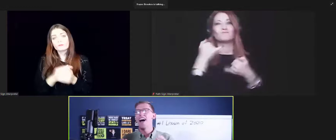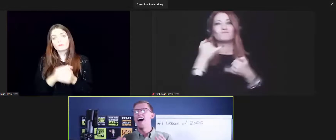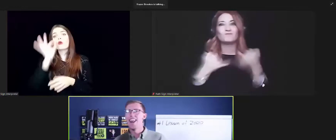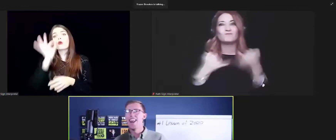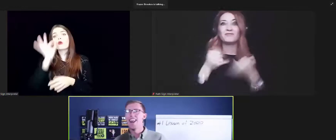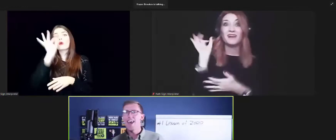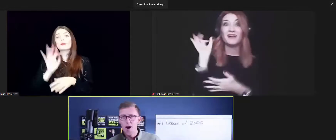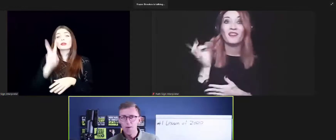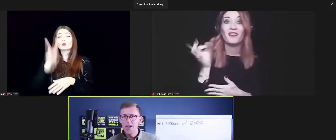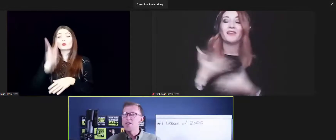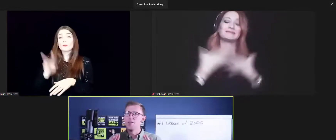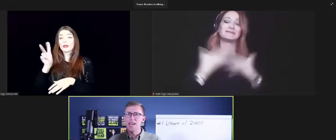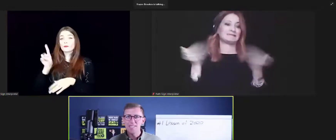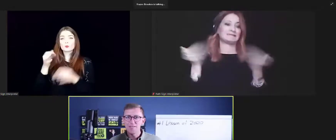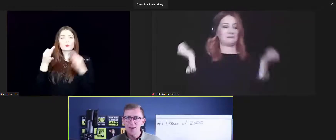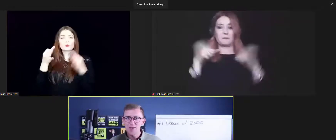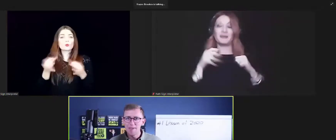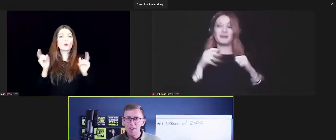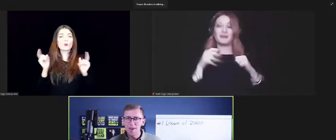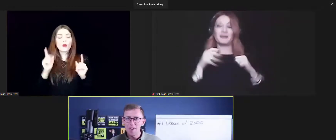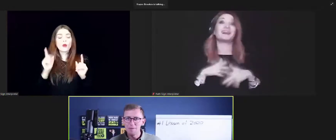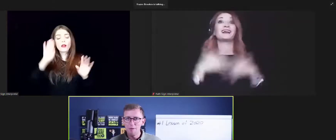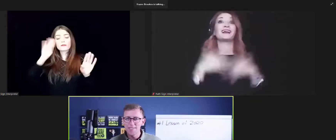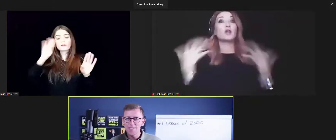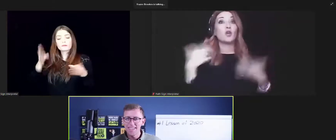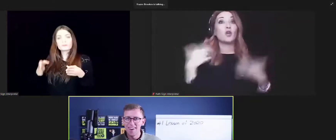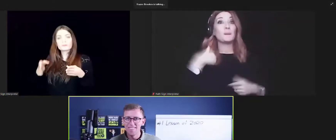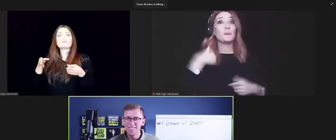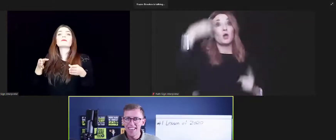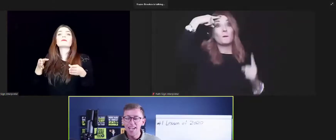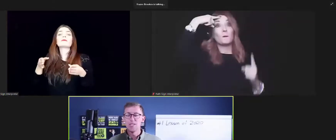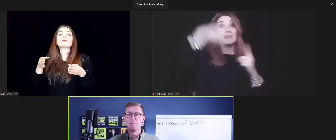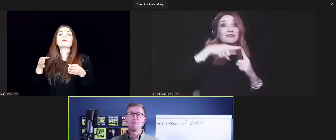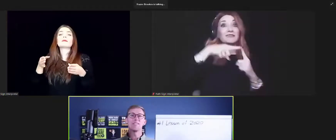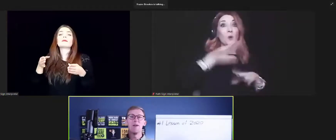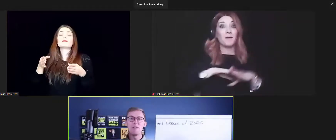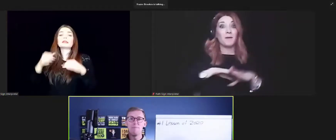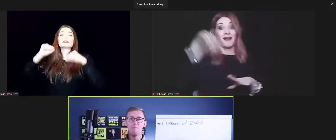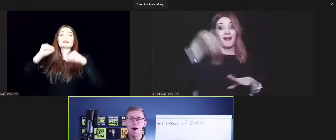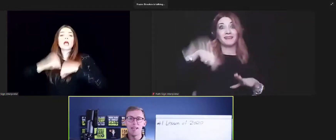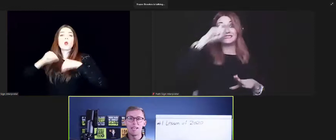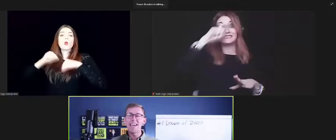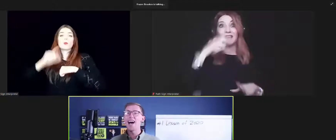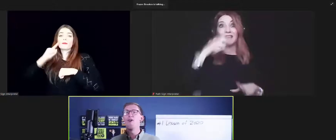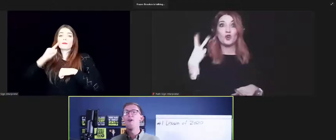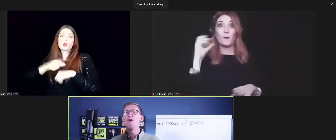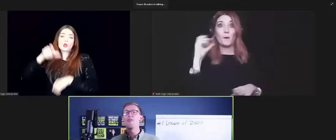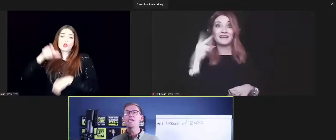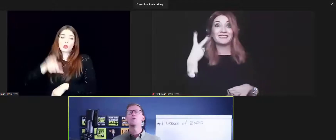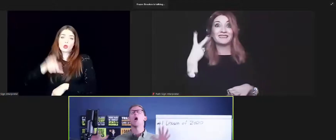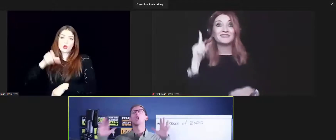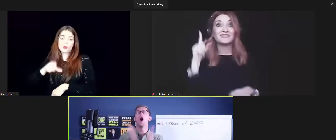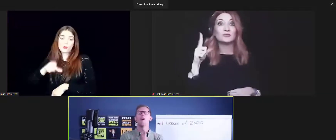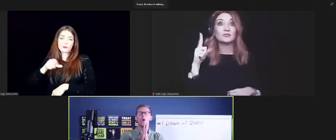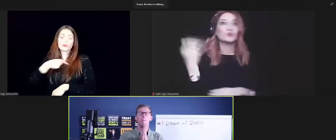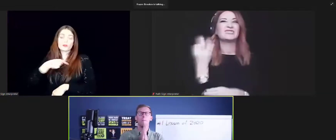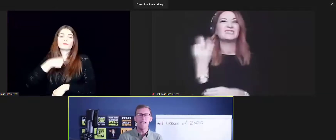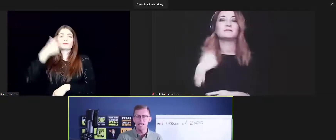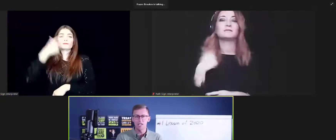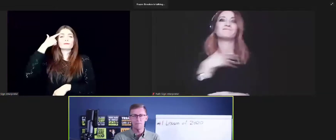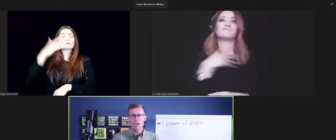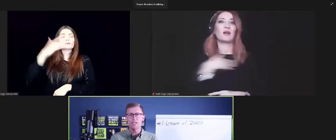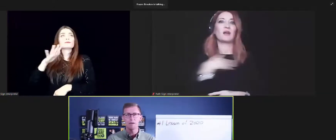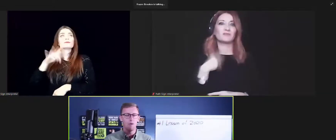And I know you guys have got some incredible products that can help me with that. So please don't be bombarding me. I already use a lot of your